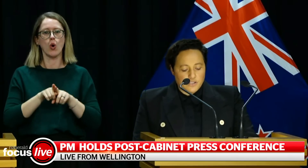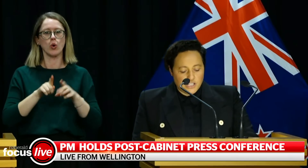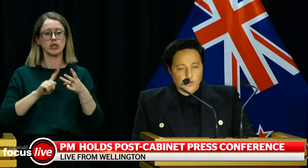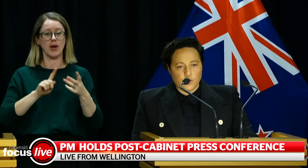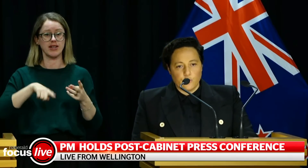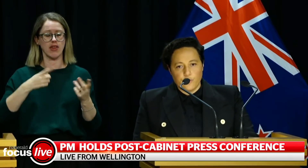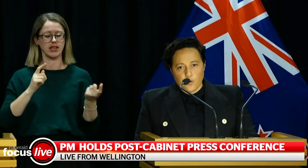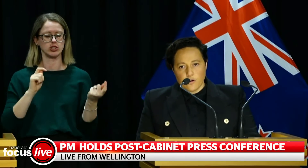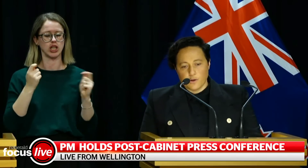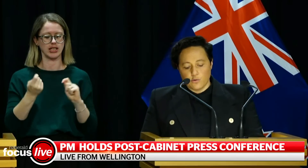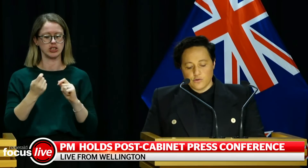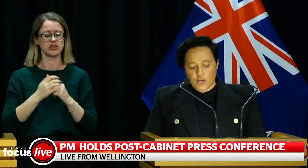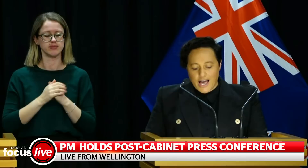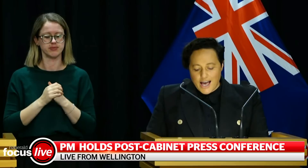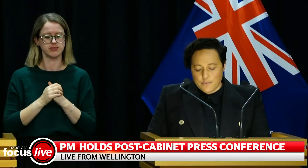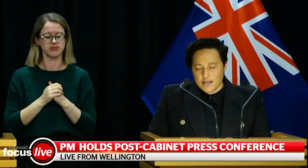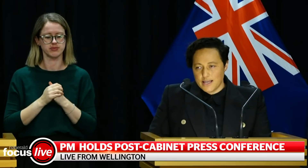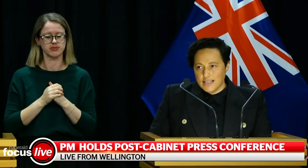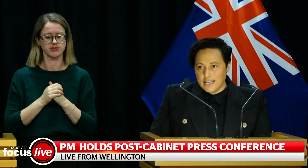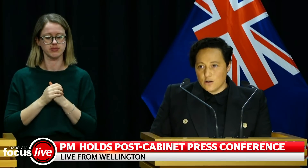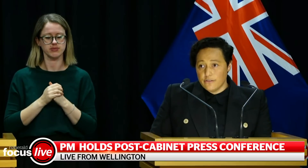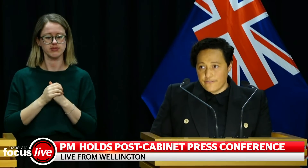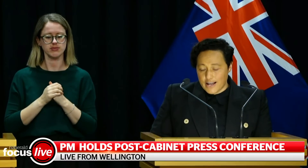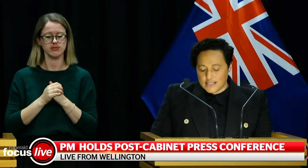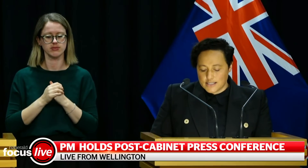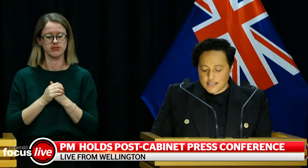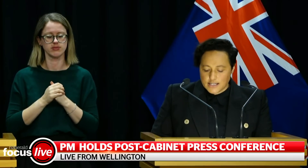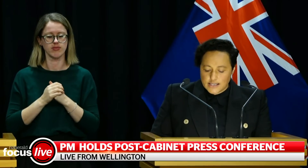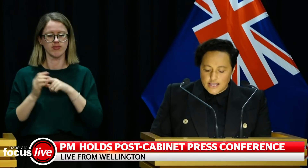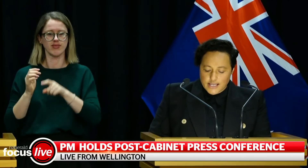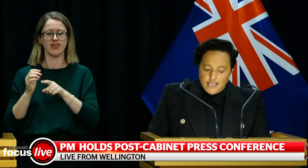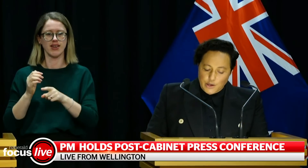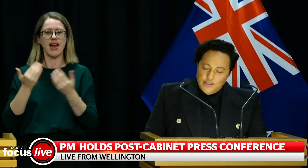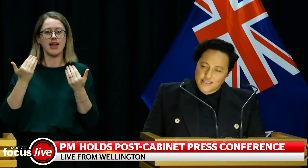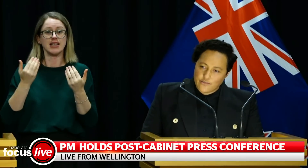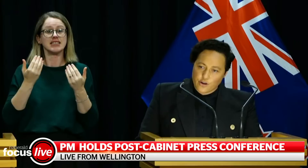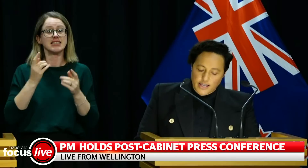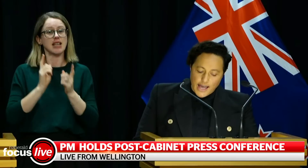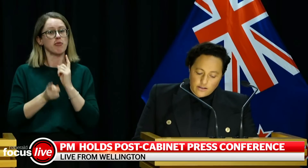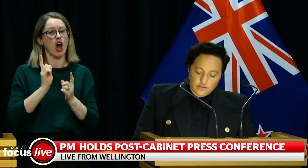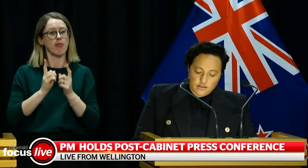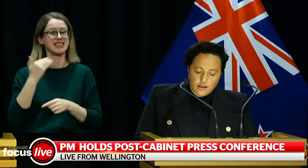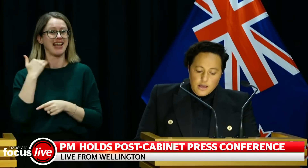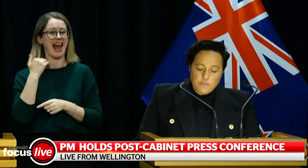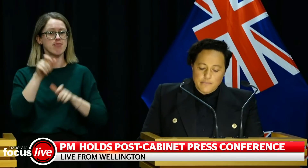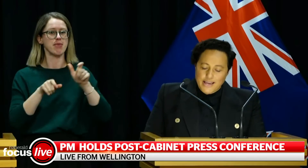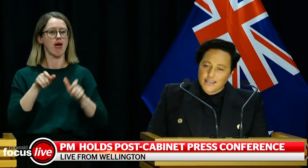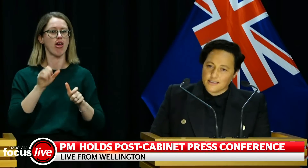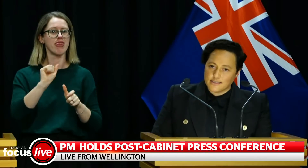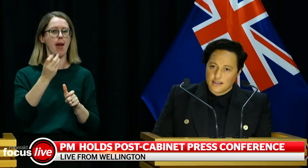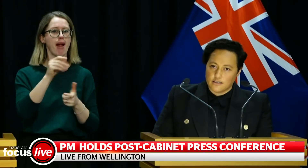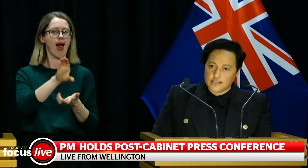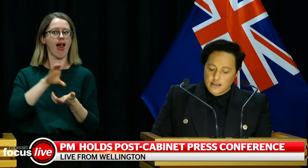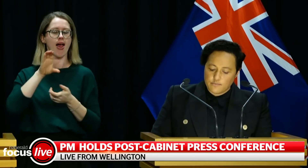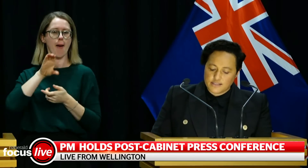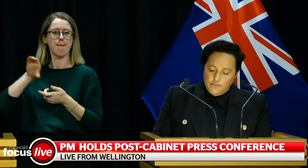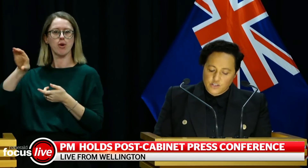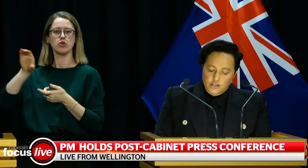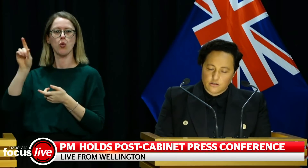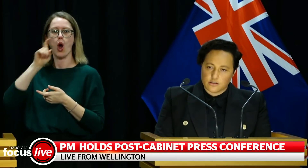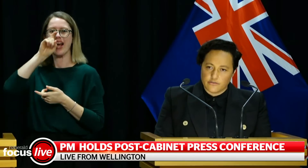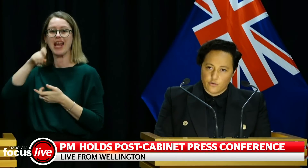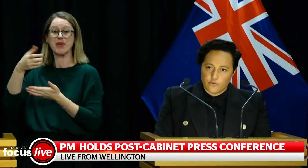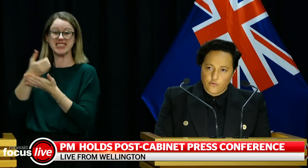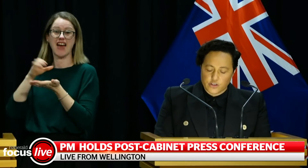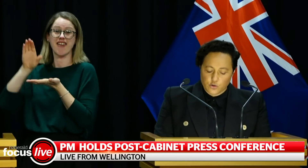eliminate the potential for criminals to harbour illegal funds in their KiwiSaver accounts by making the scheme